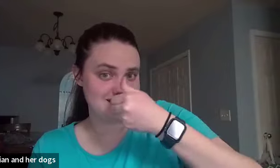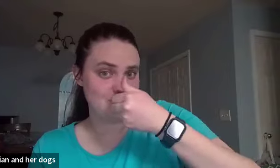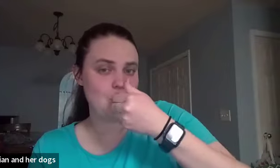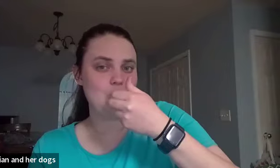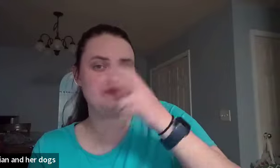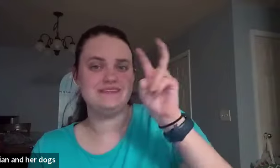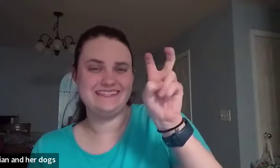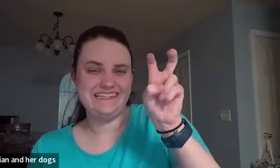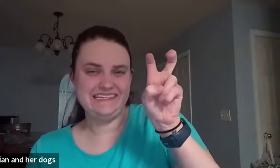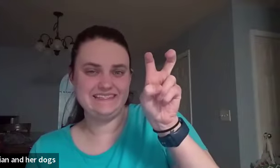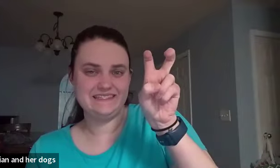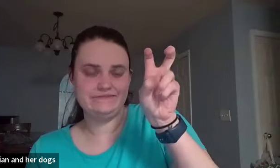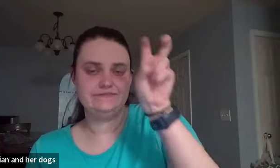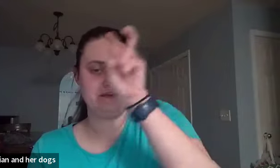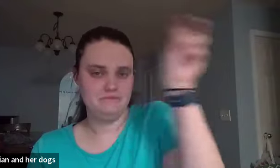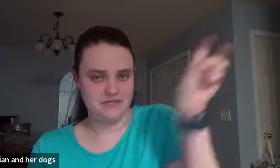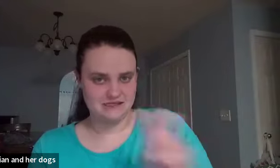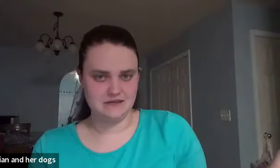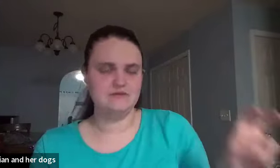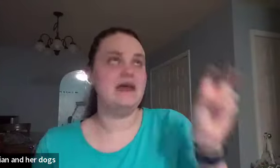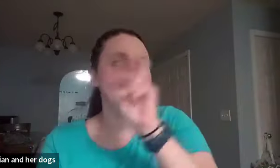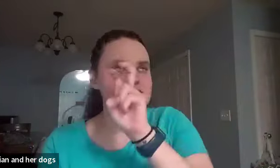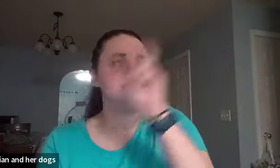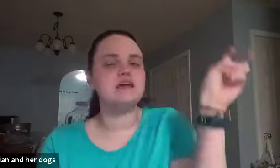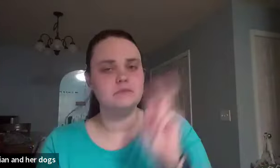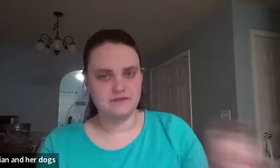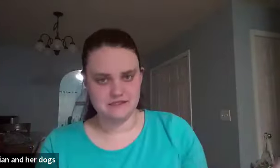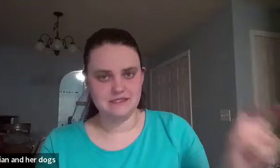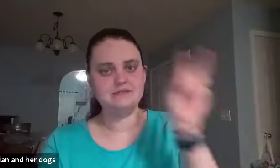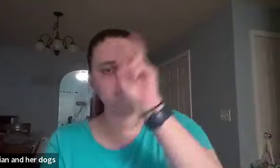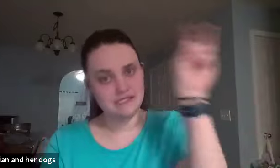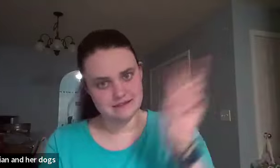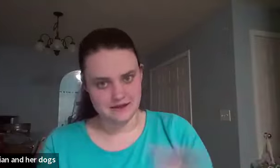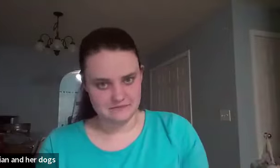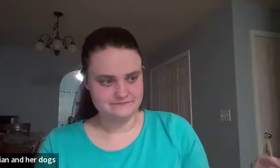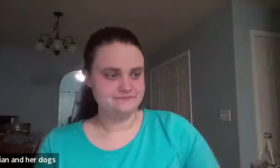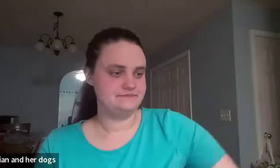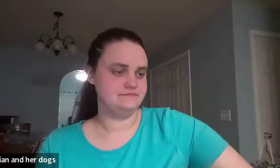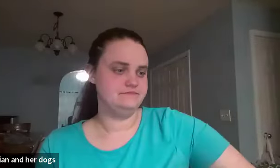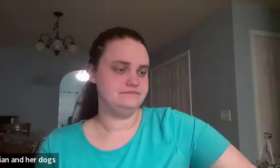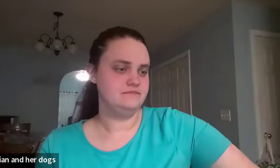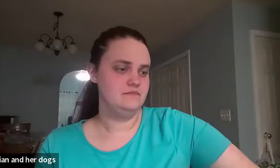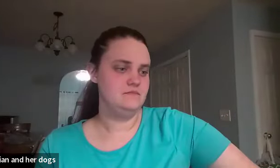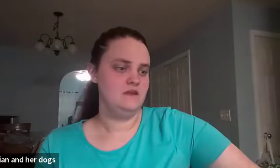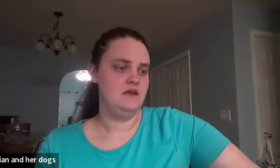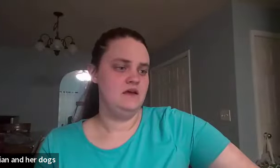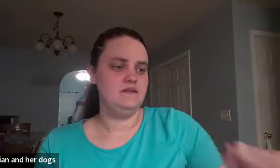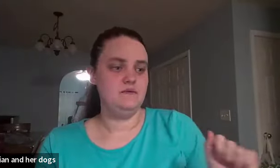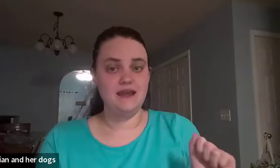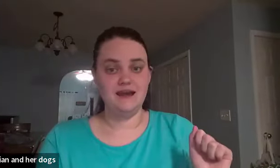Pizza, or the Z's, pizza. The X's that are make the Z's, pizza. Then we